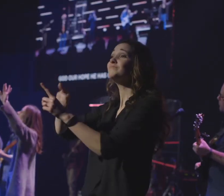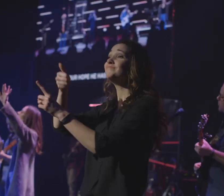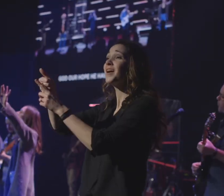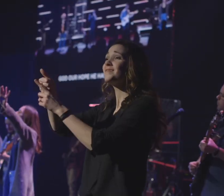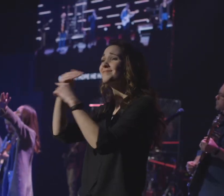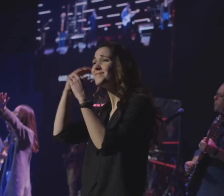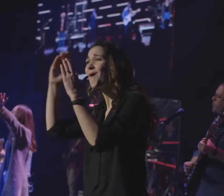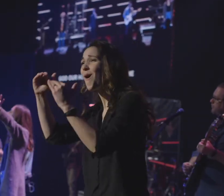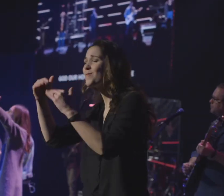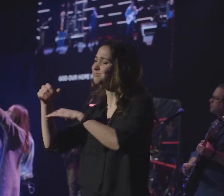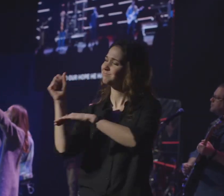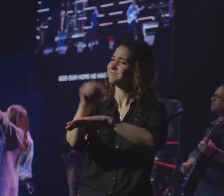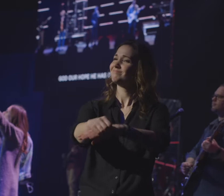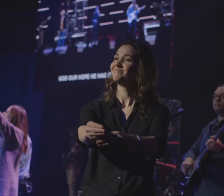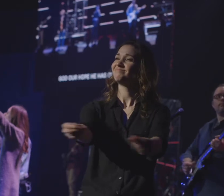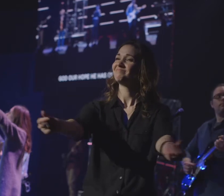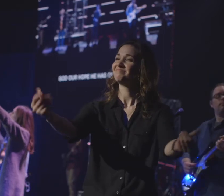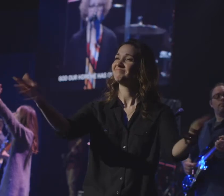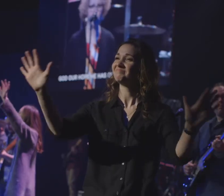hope, He has